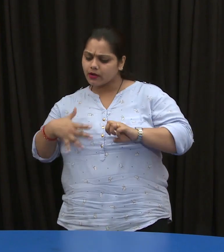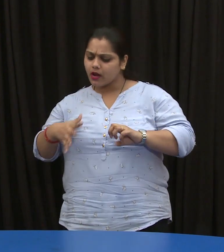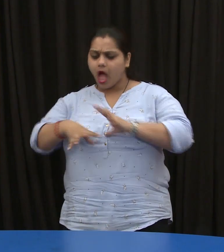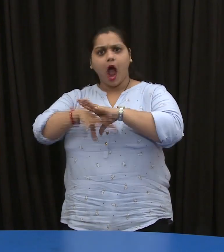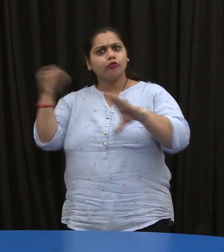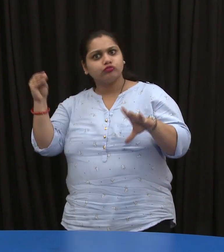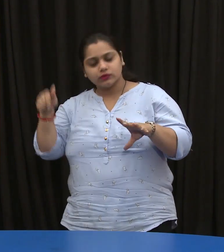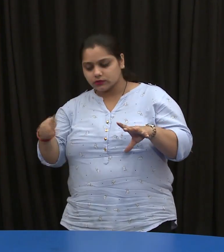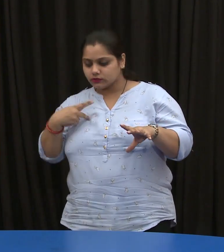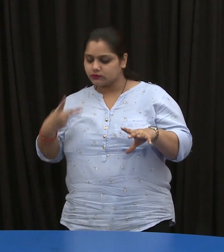taskbar.